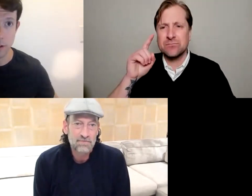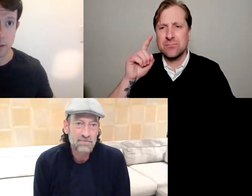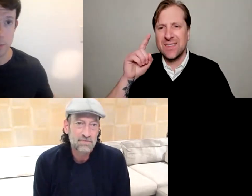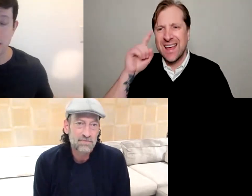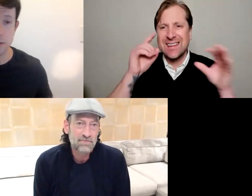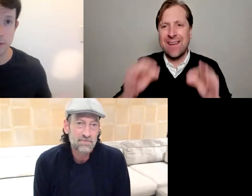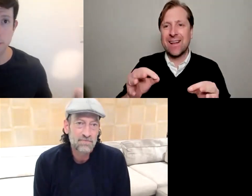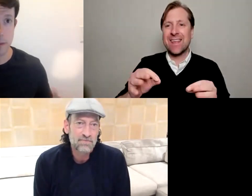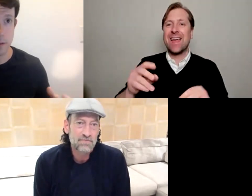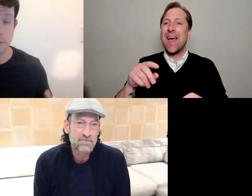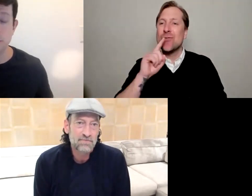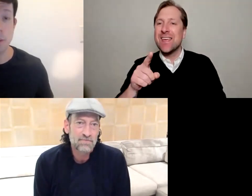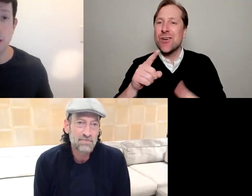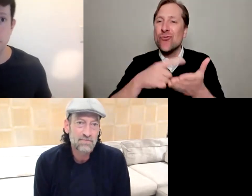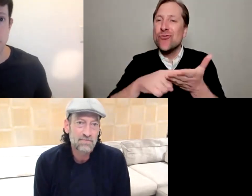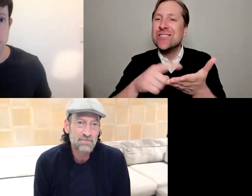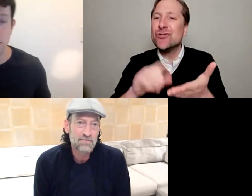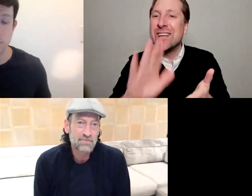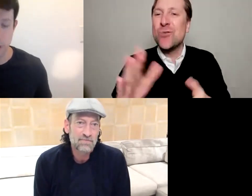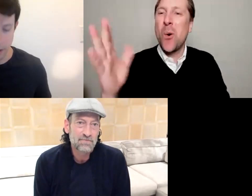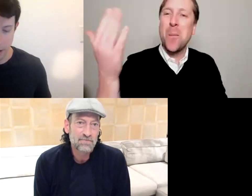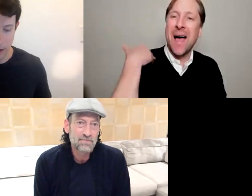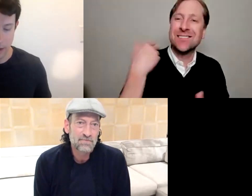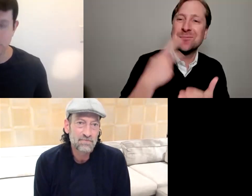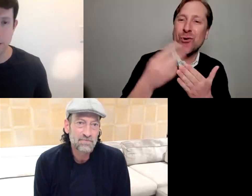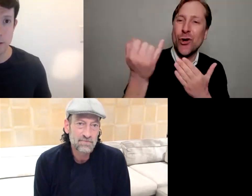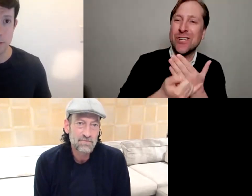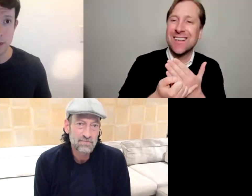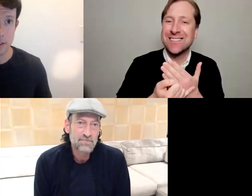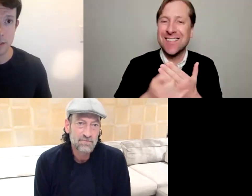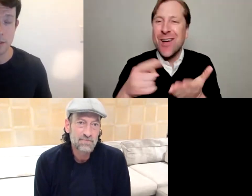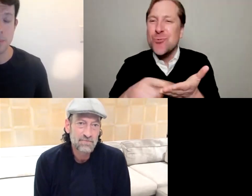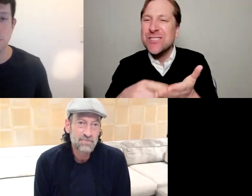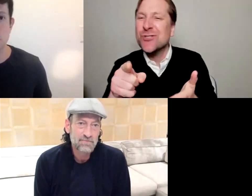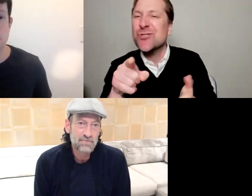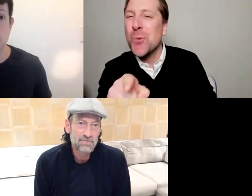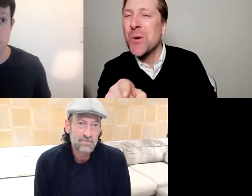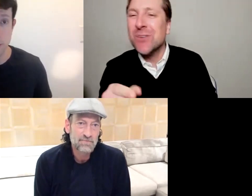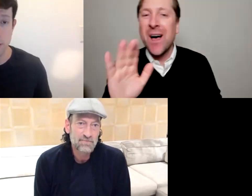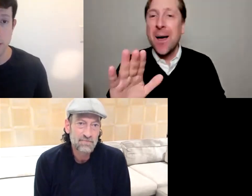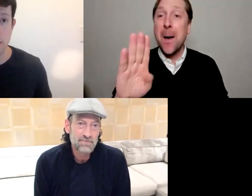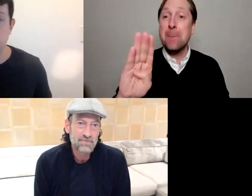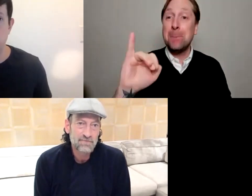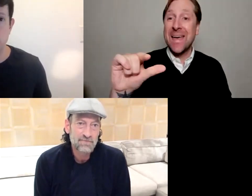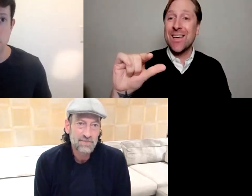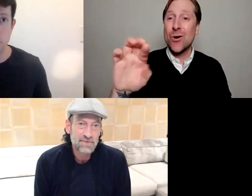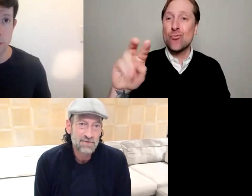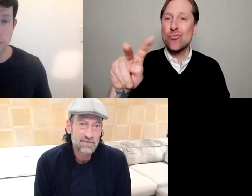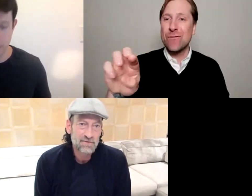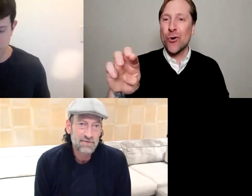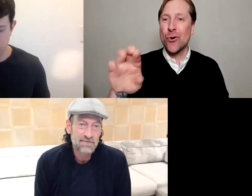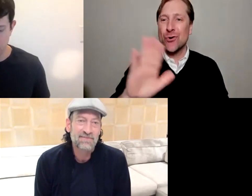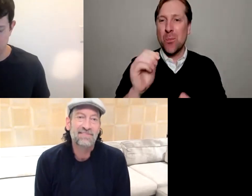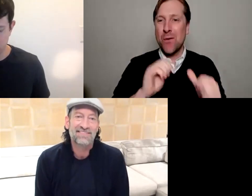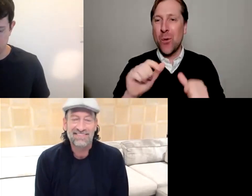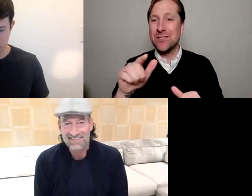through your past filmography and your past work, I thought it was so fascinating that performance of Big River, where you played